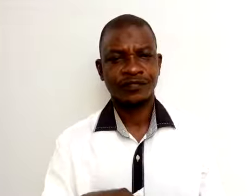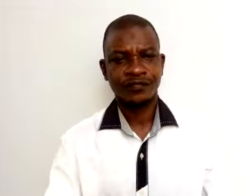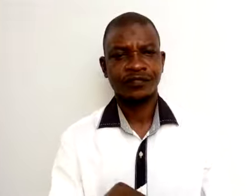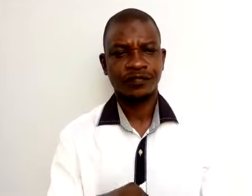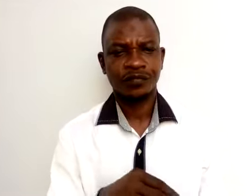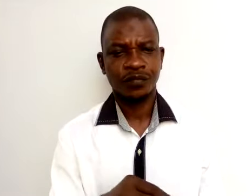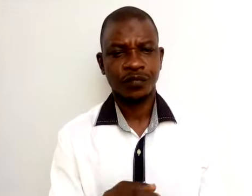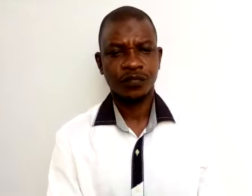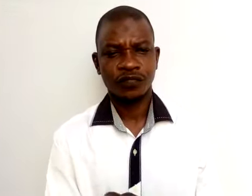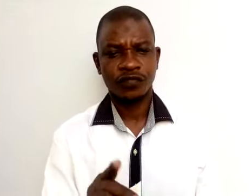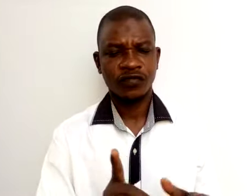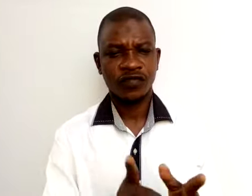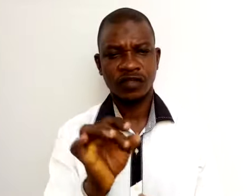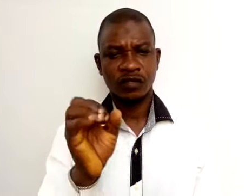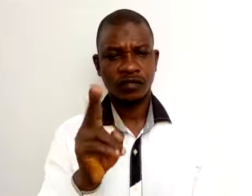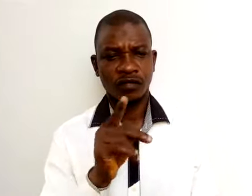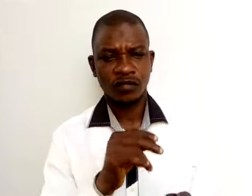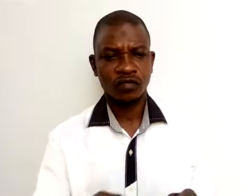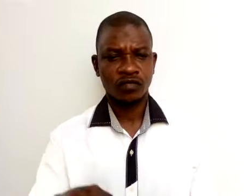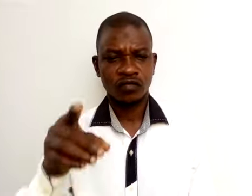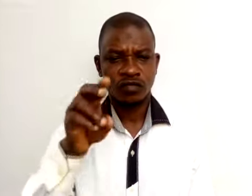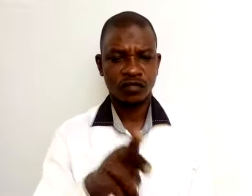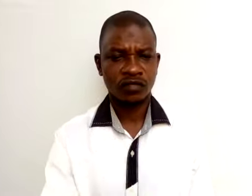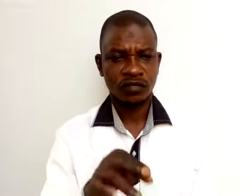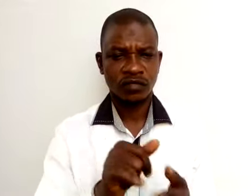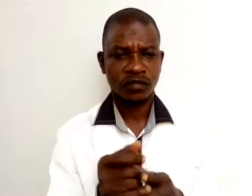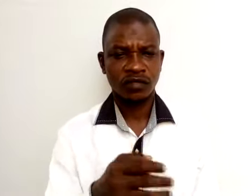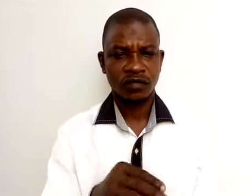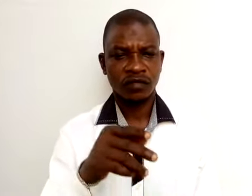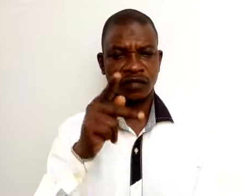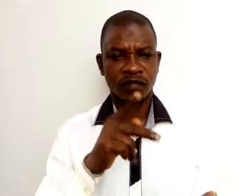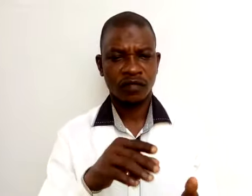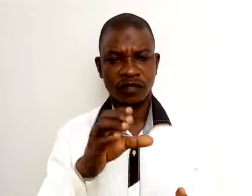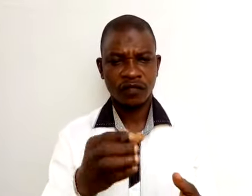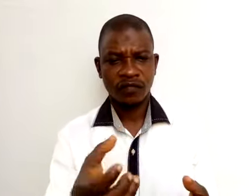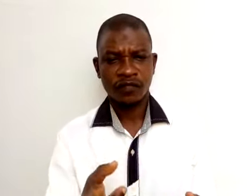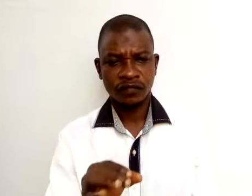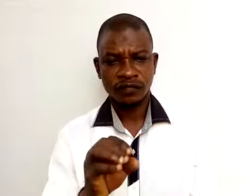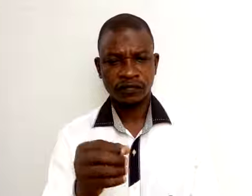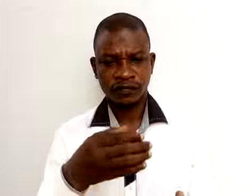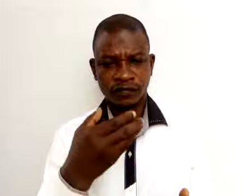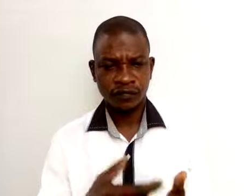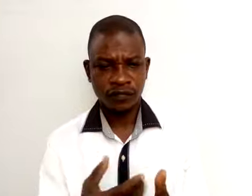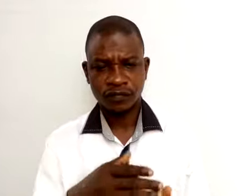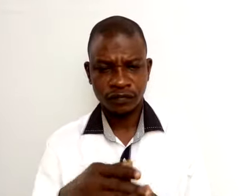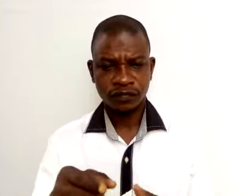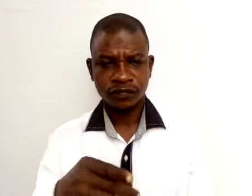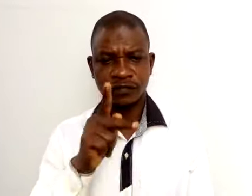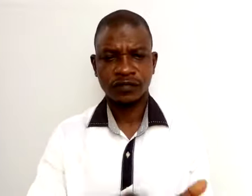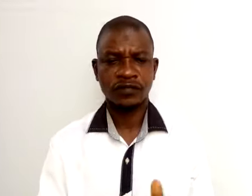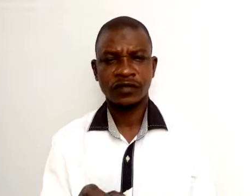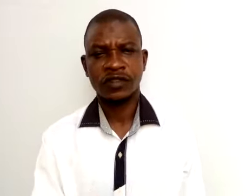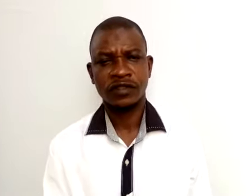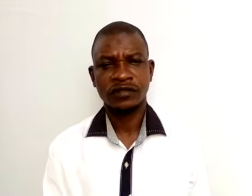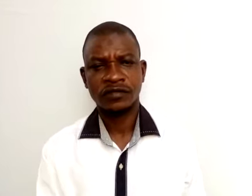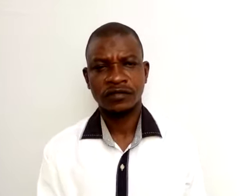Movement due to a decrease in commodity price. In the